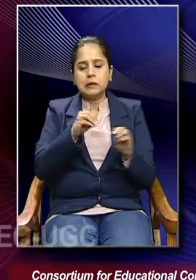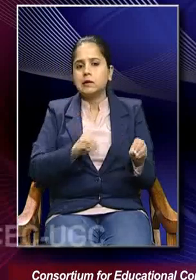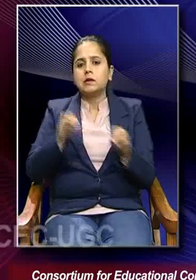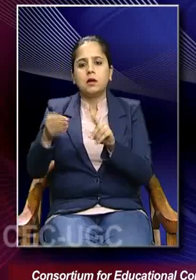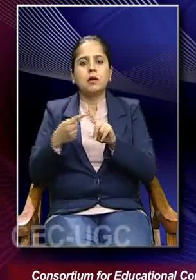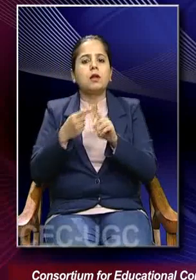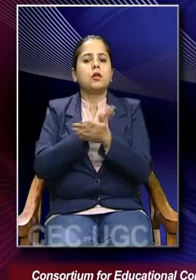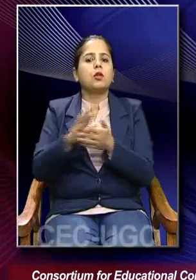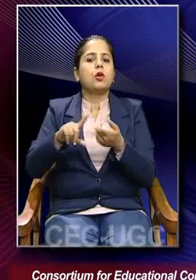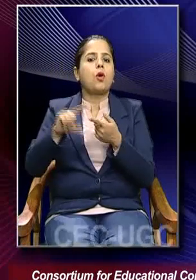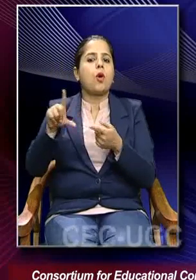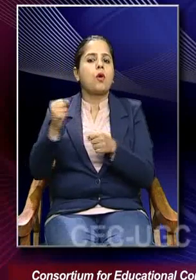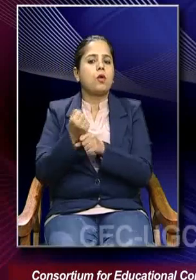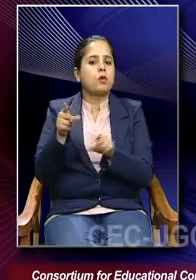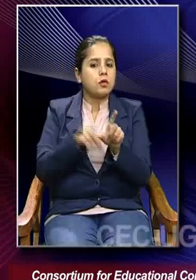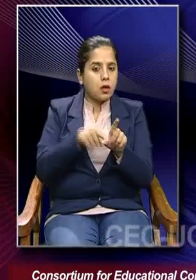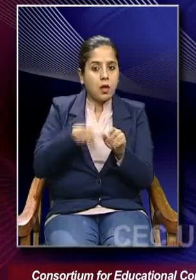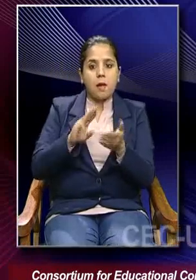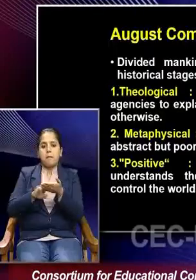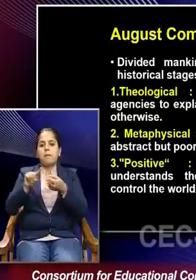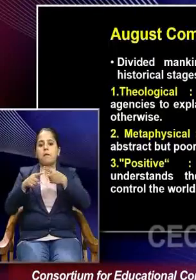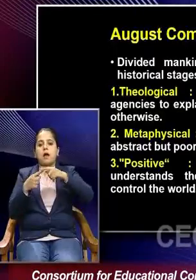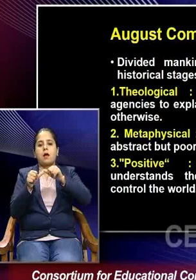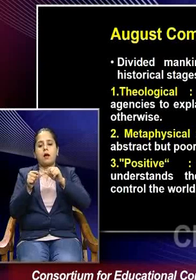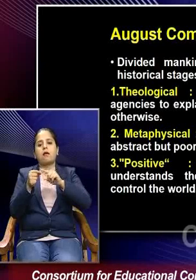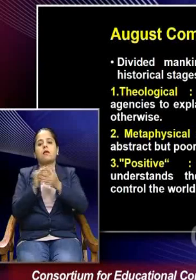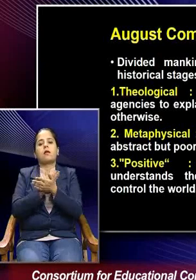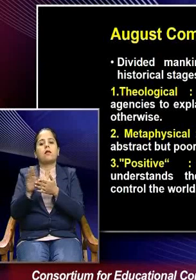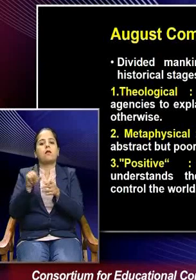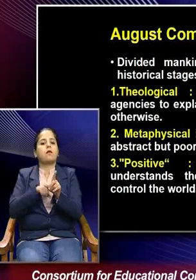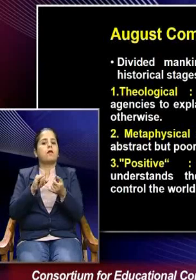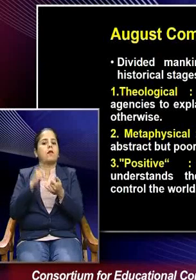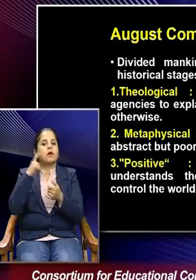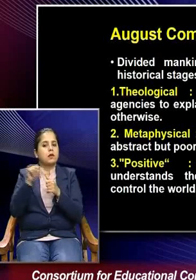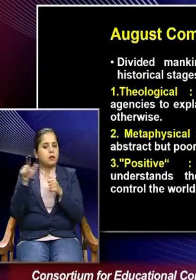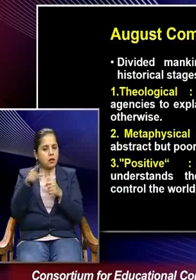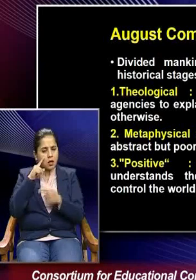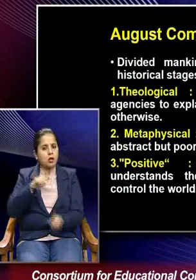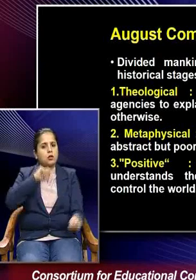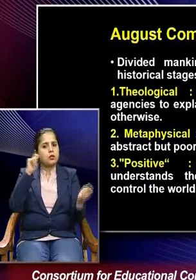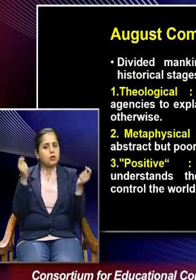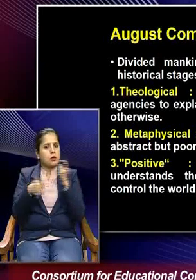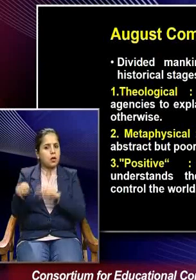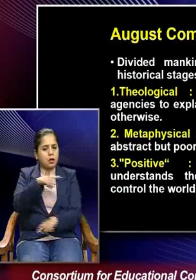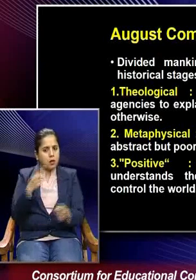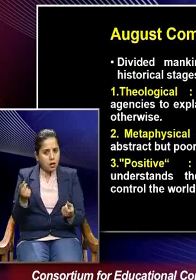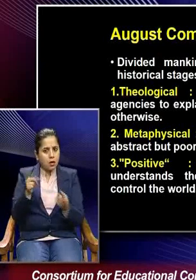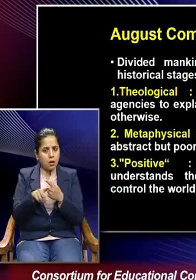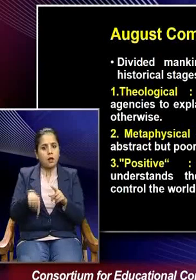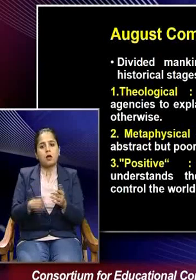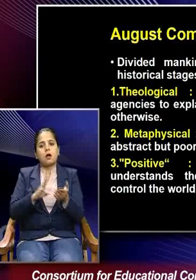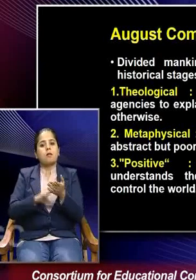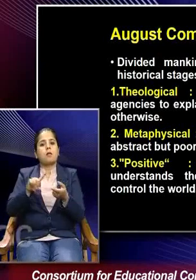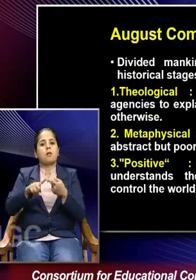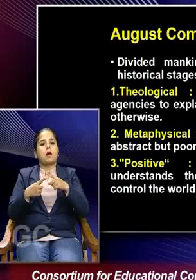to metaphysical. And what is metaphysical? Then it was kind of change was attributed to some metaphysical